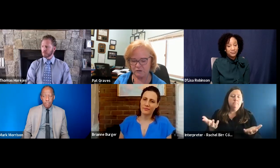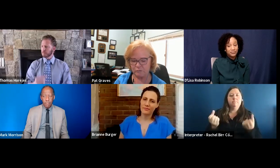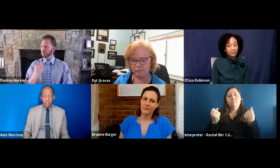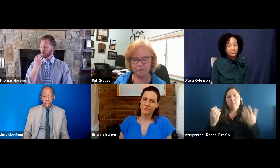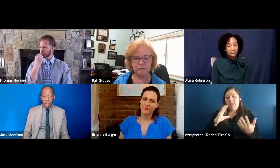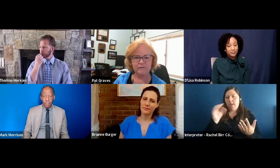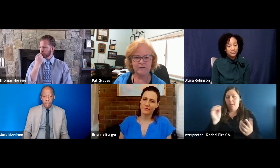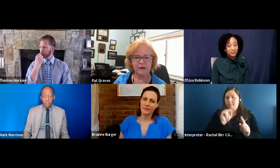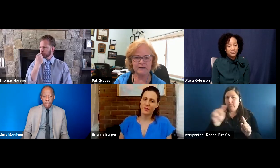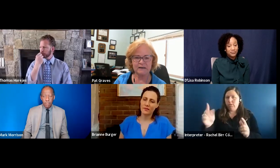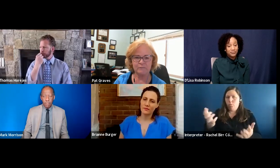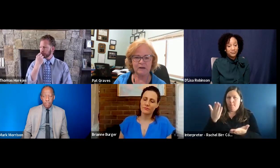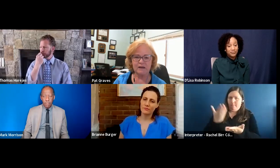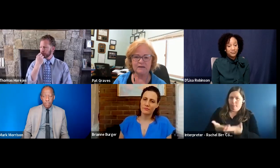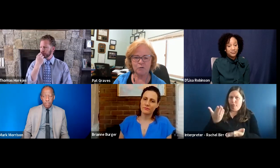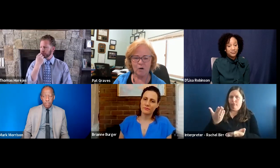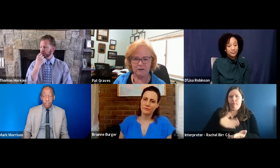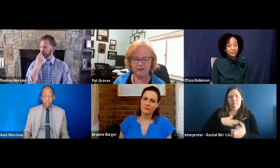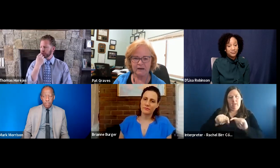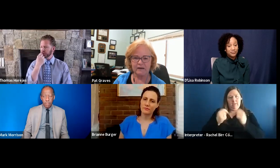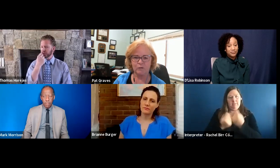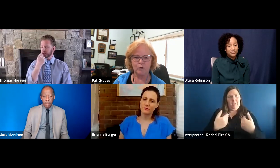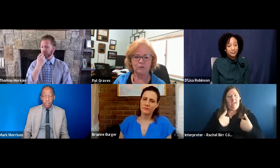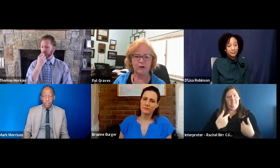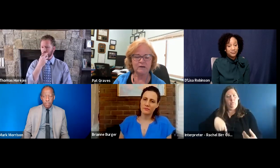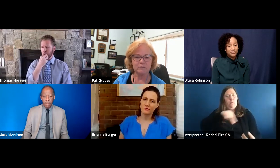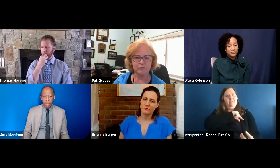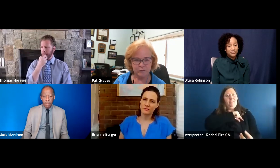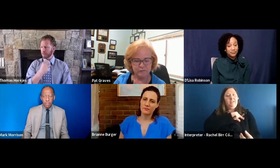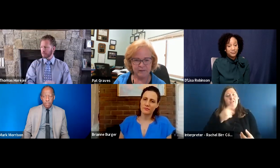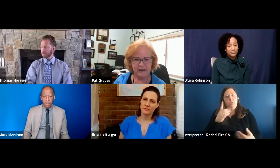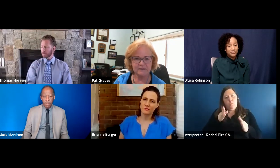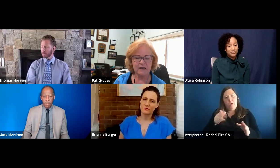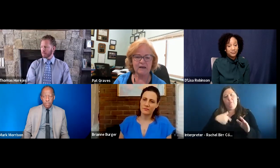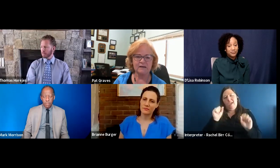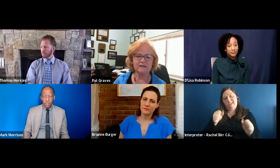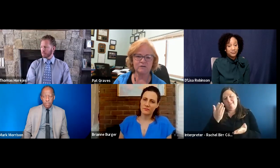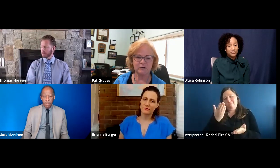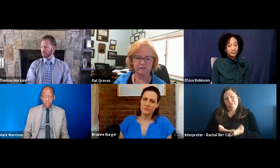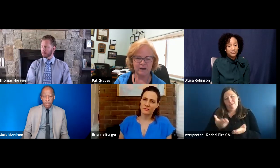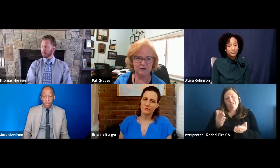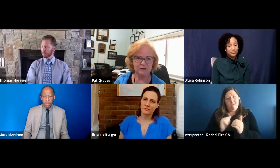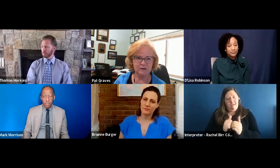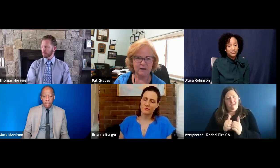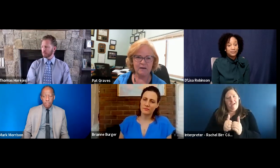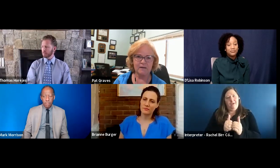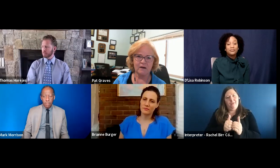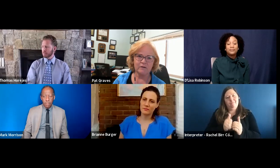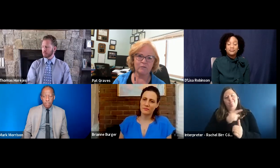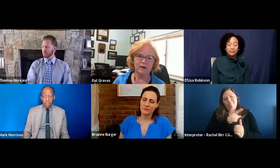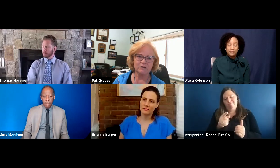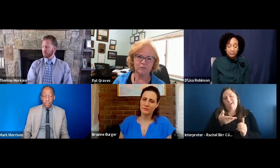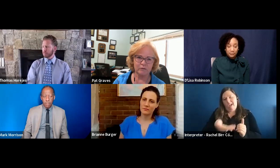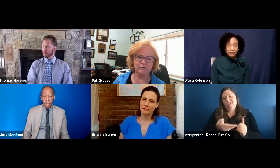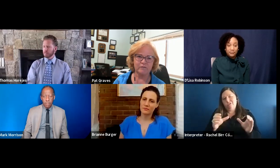me to prove that my team is qualified. And one way to prove that is through certification. The